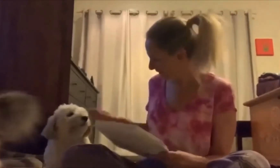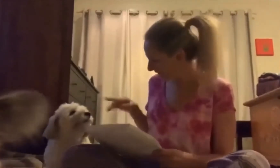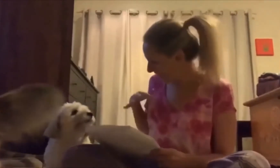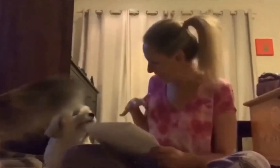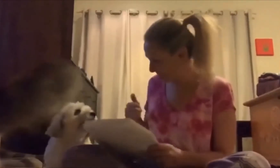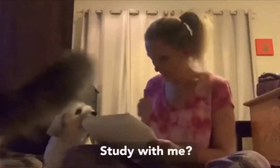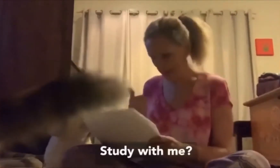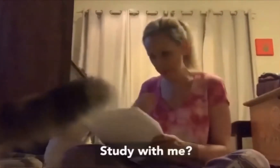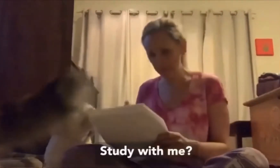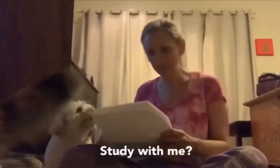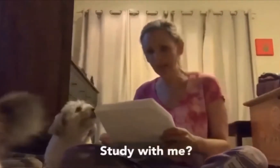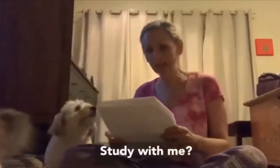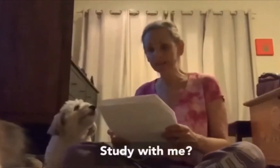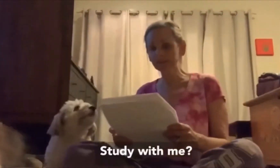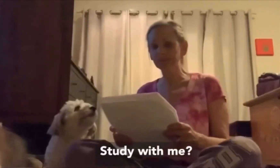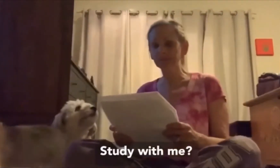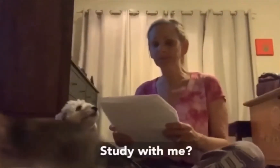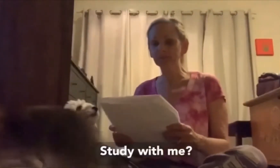You study with me?